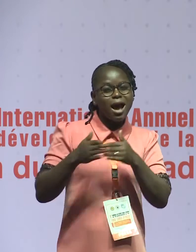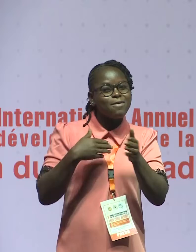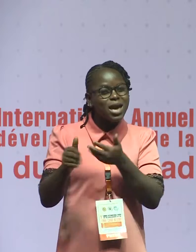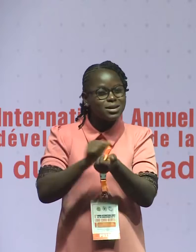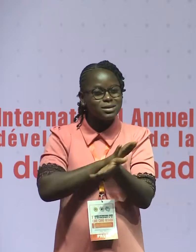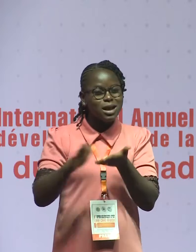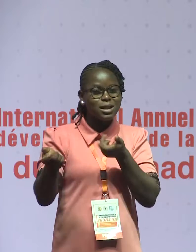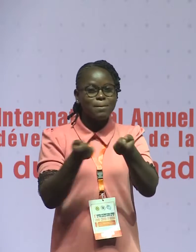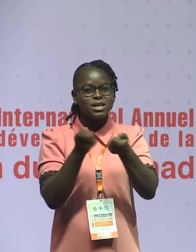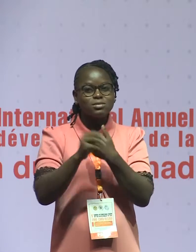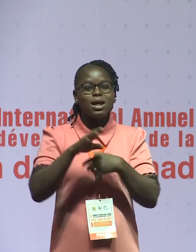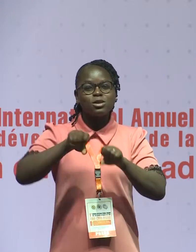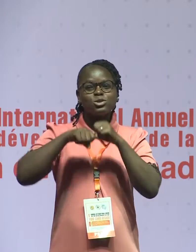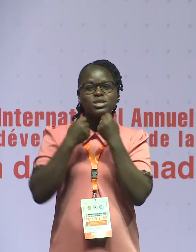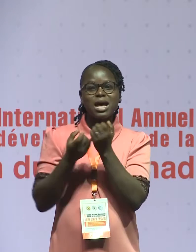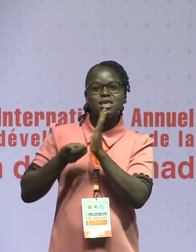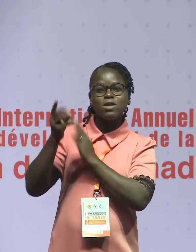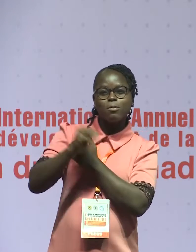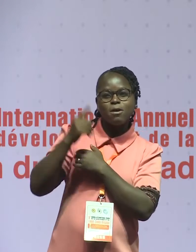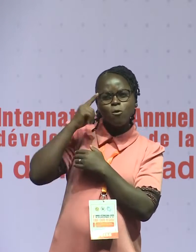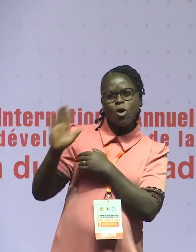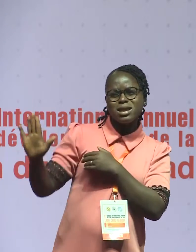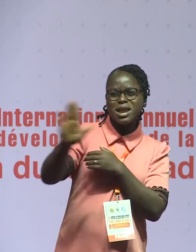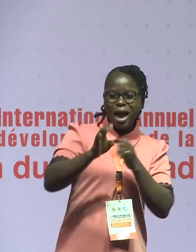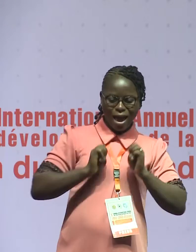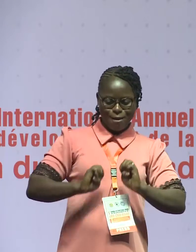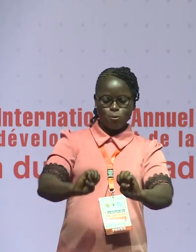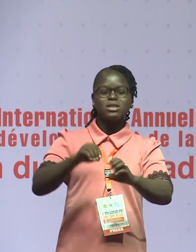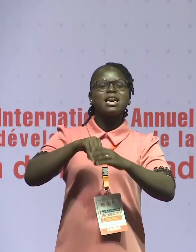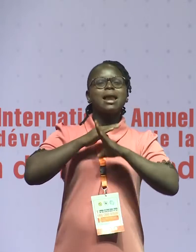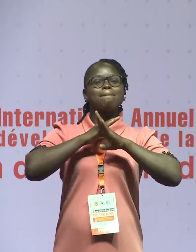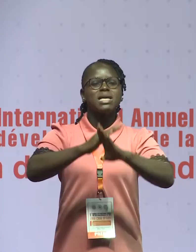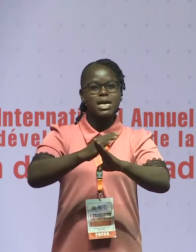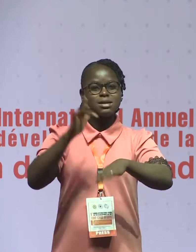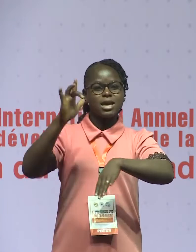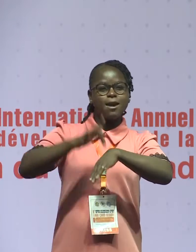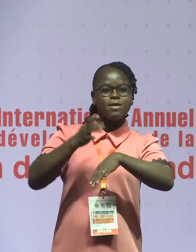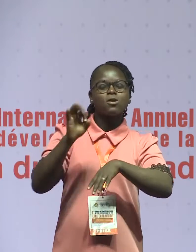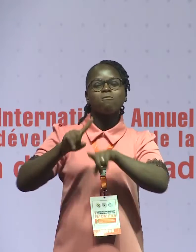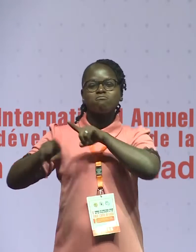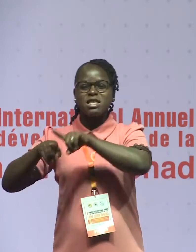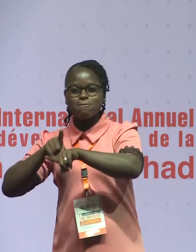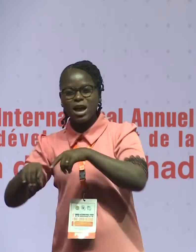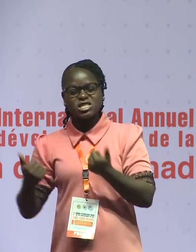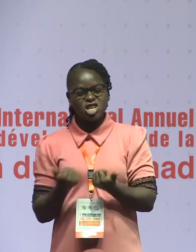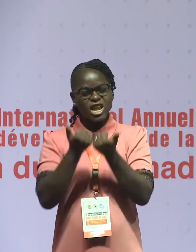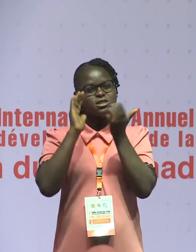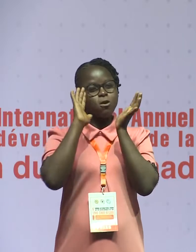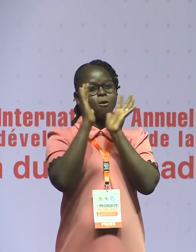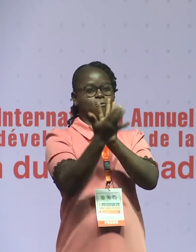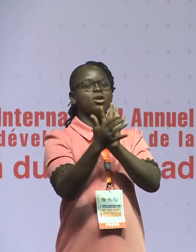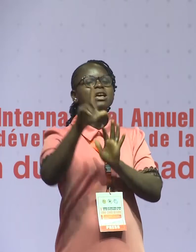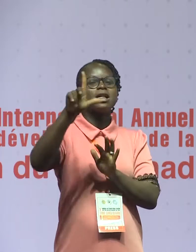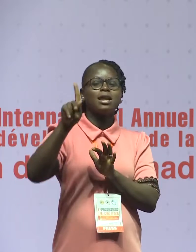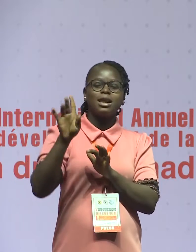Disaster Management and Social Development, for their efforts in mitigating the effects of the several challenges confronting the